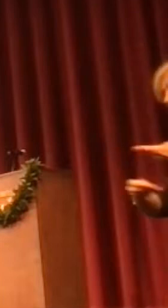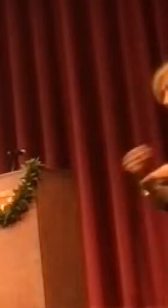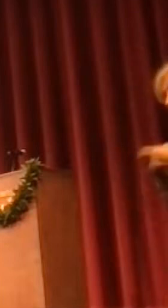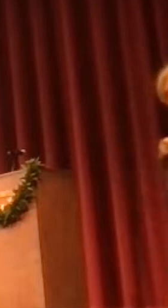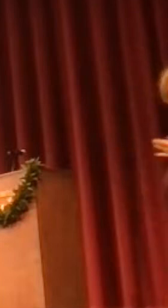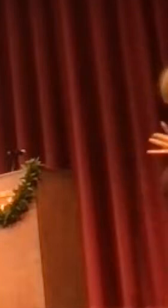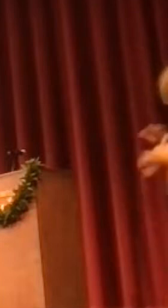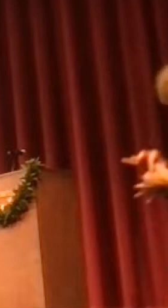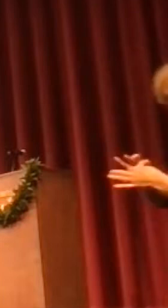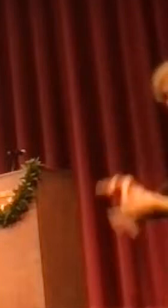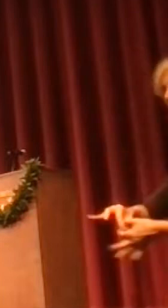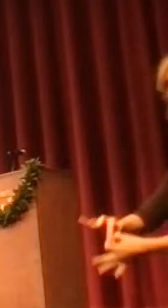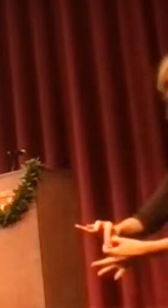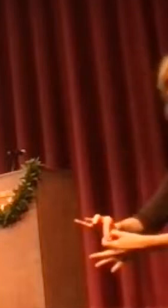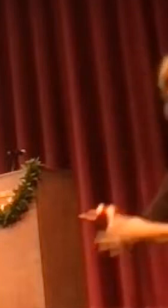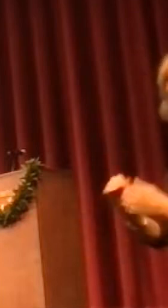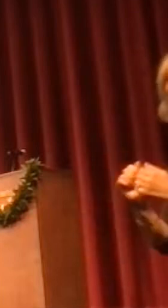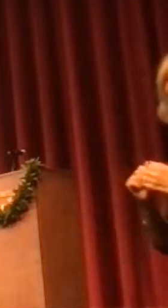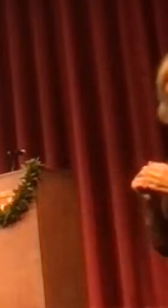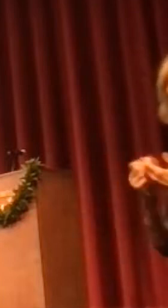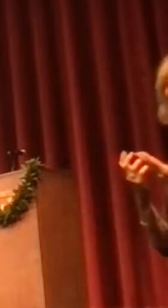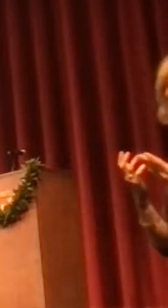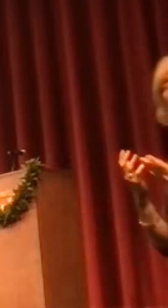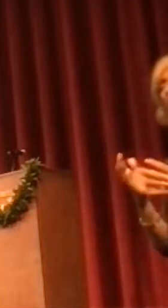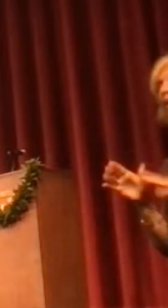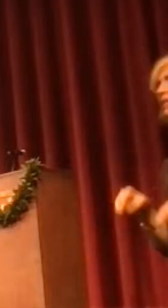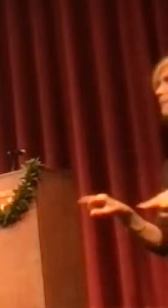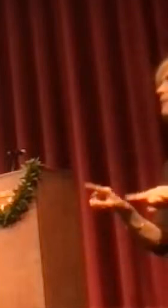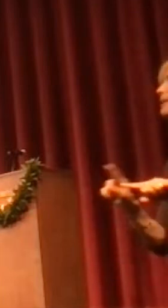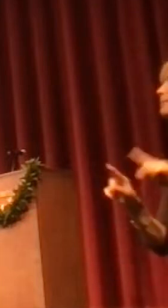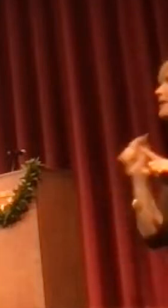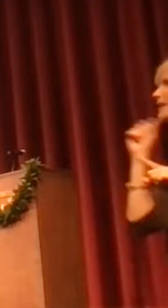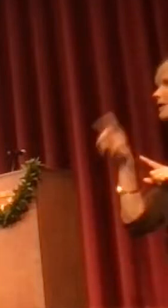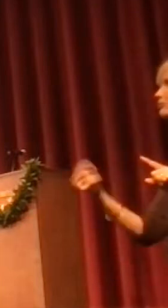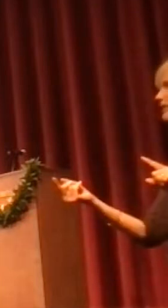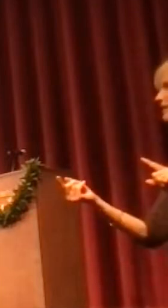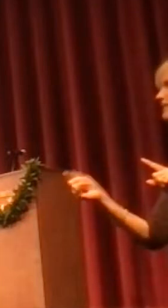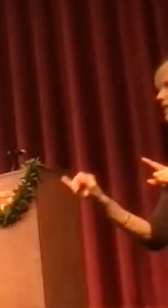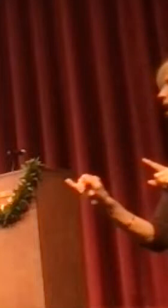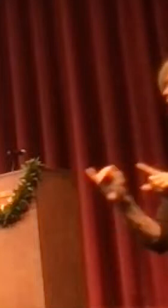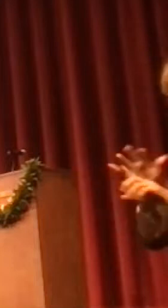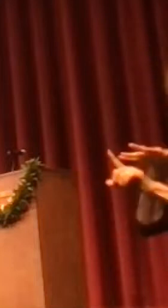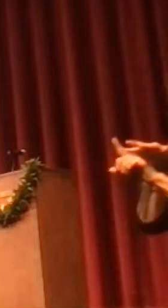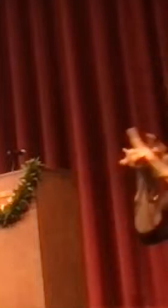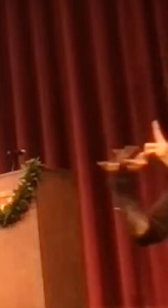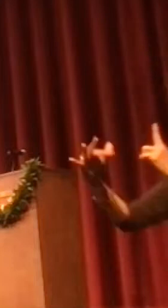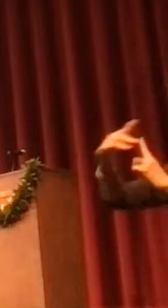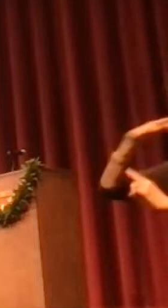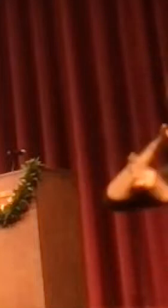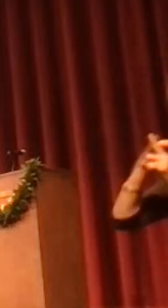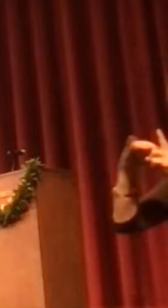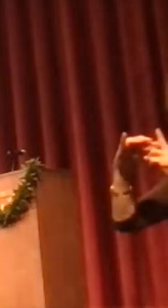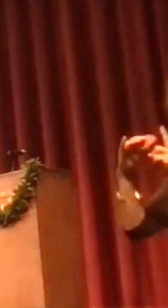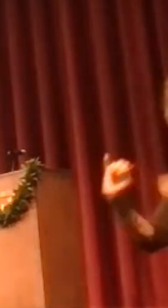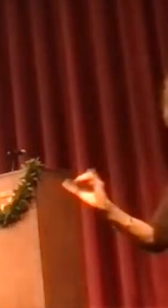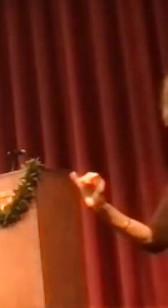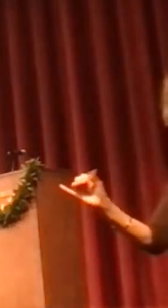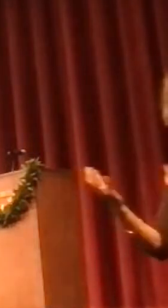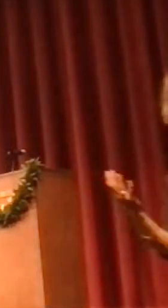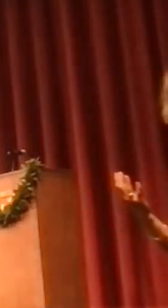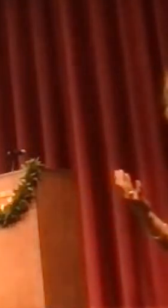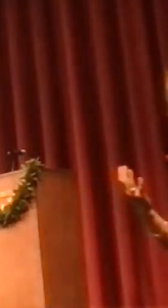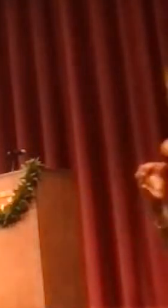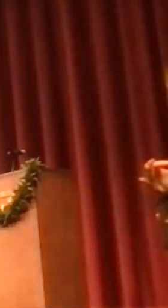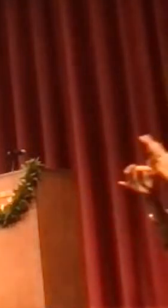genealogical connections that we have with our ancestors, but not just our ancestors, our environment as well, right?